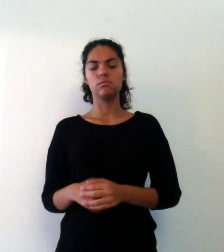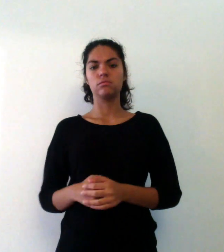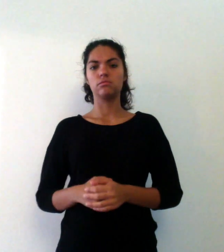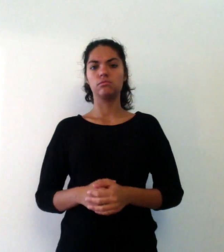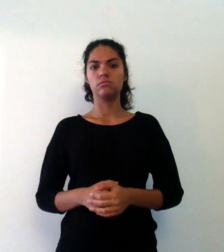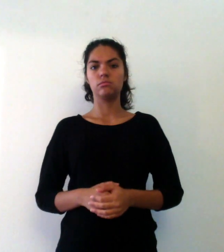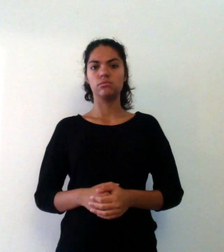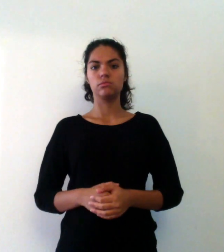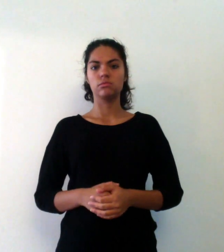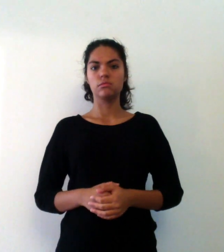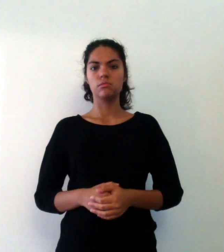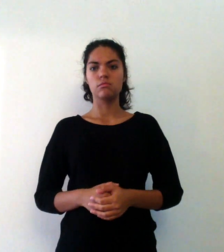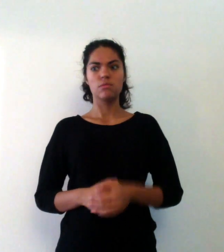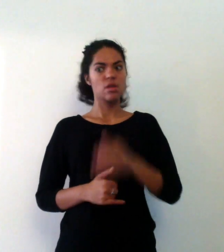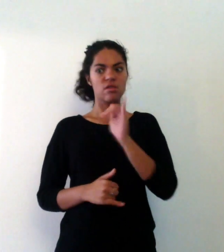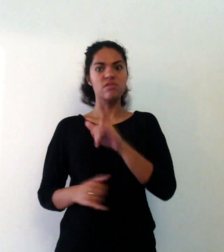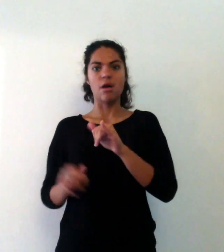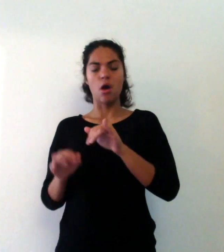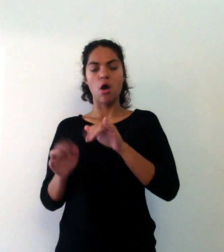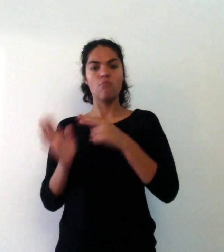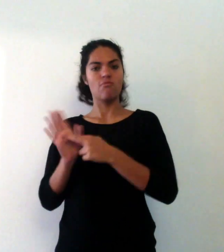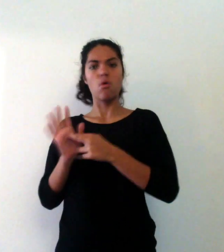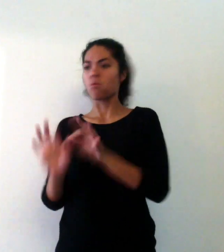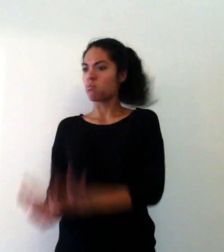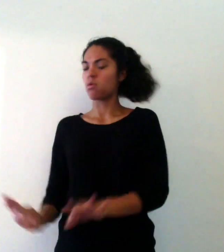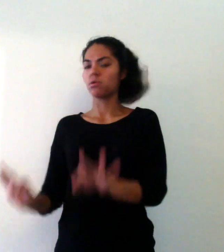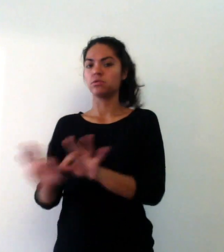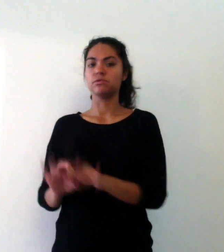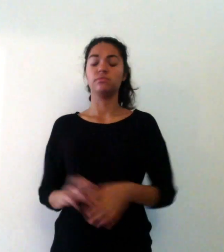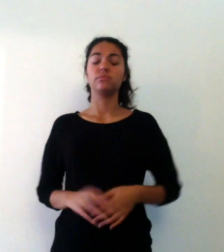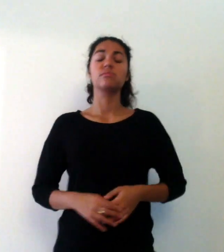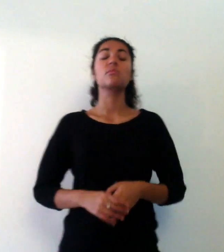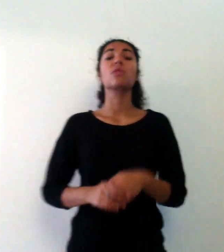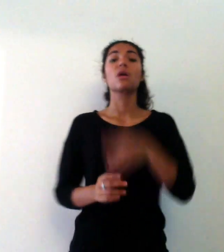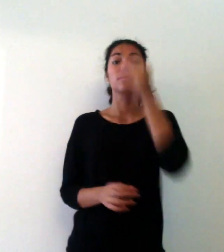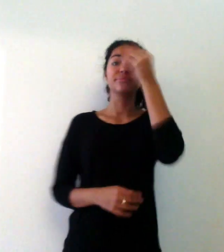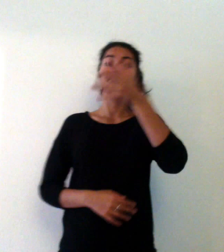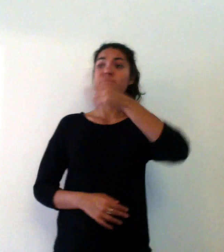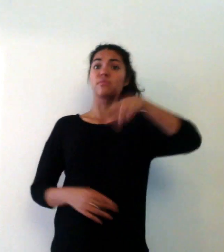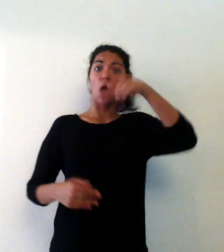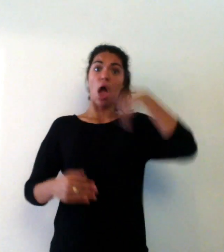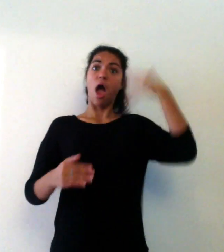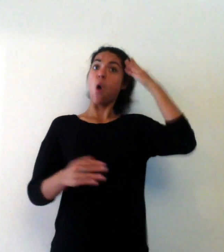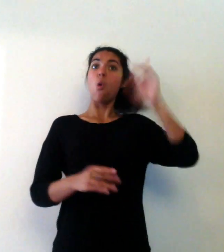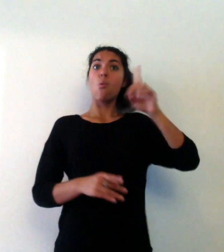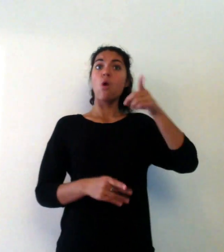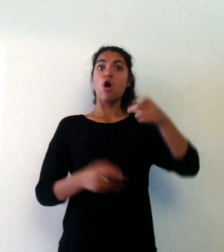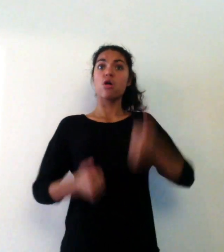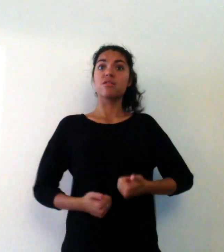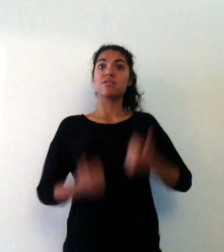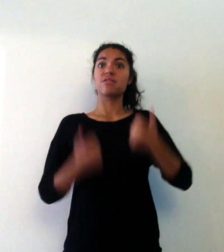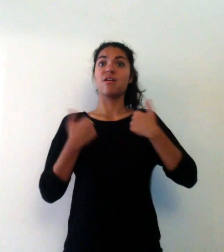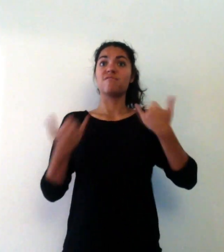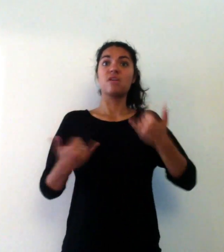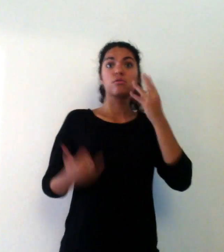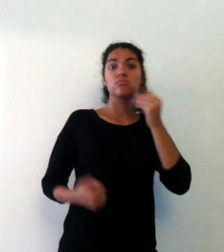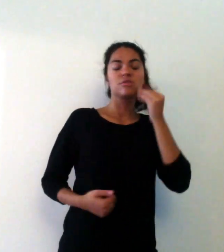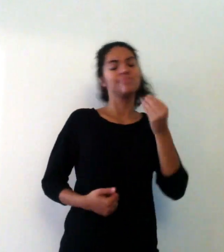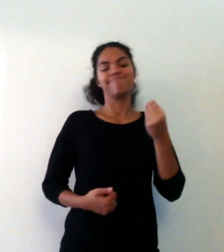I don't know where God's planted you today, sir, madam, but one of the ways to deal with loneliness is to understand